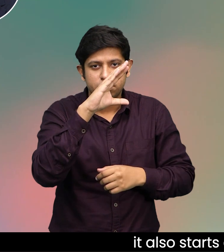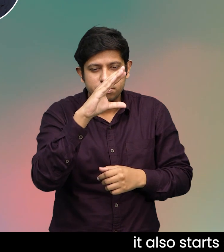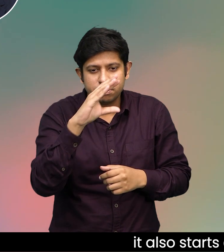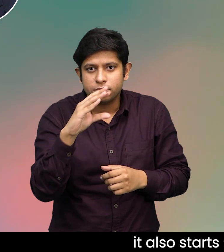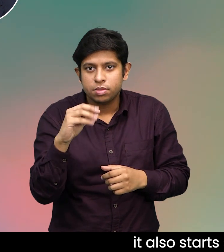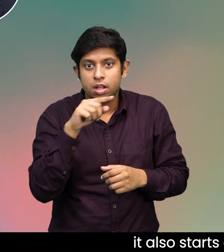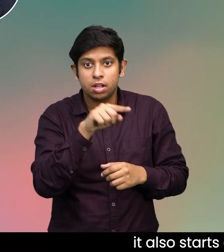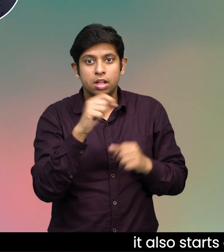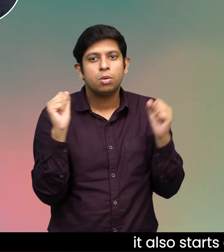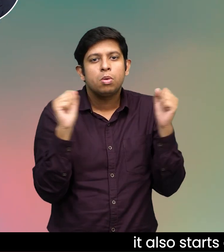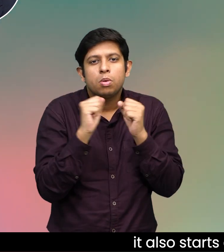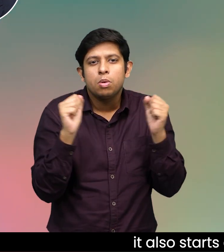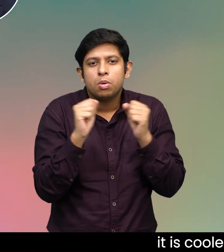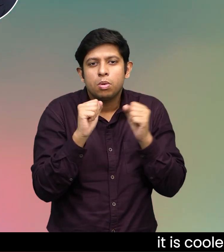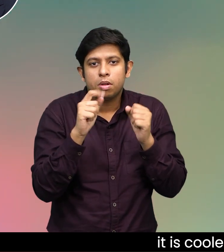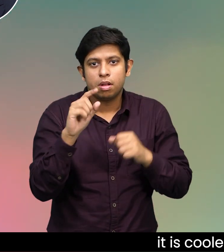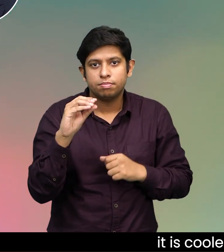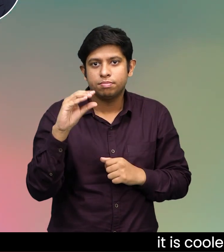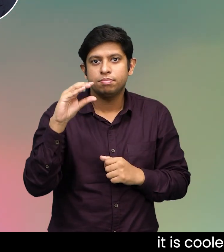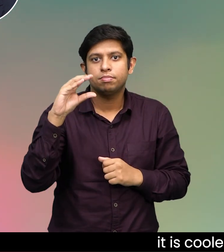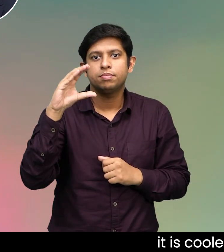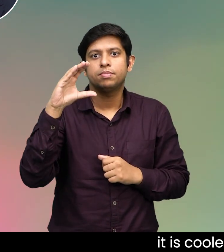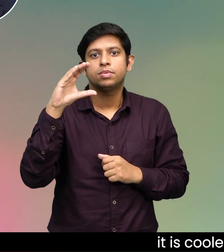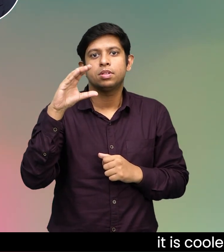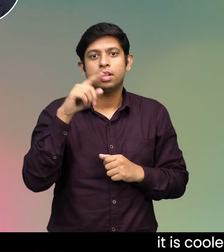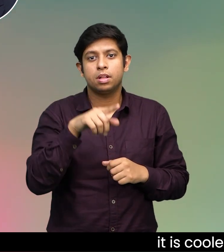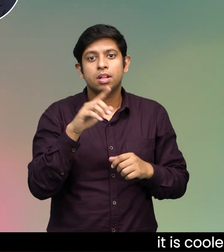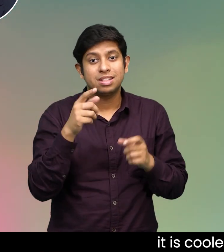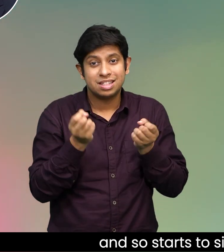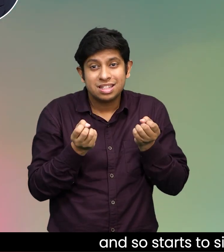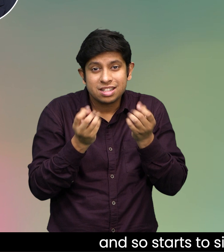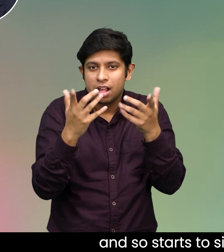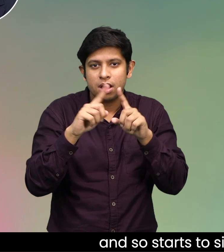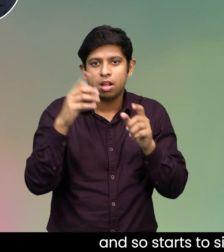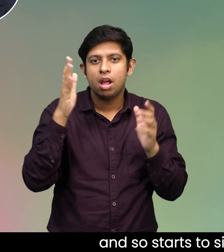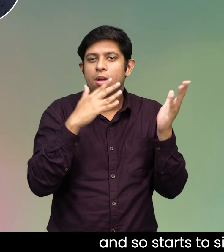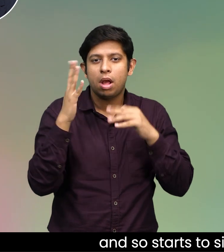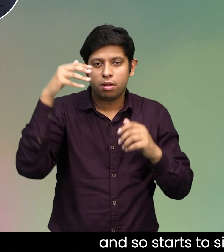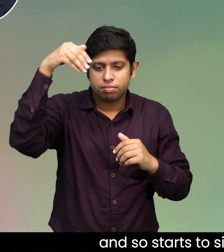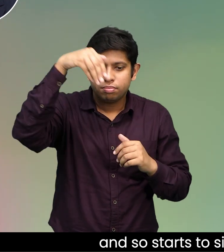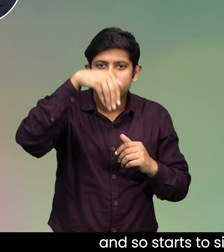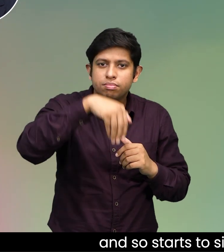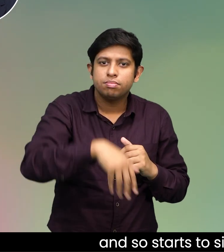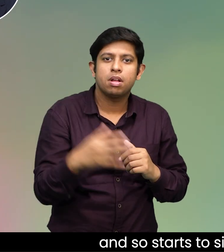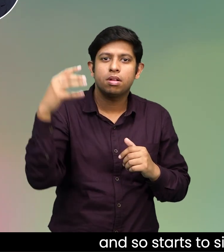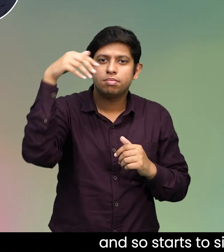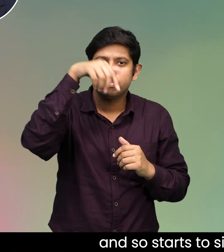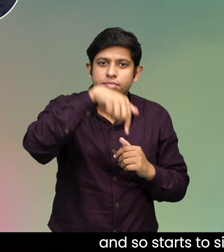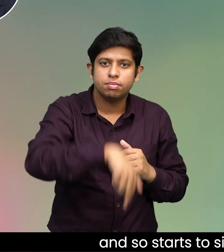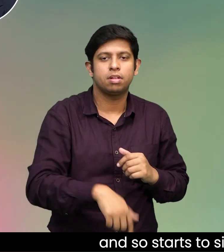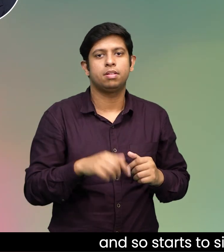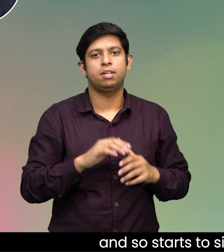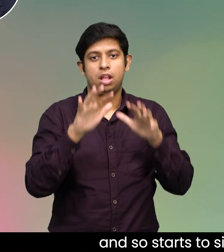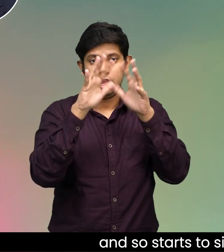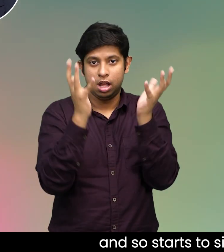starts descending. It is cooler, denser, and so starts to sink back to